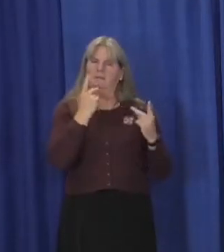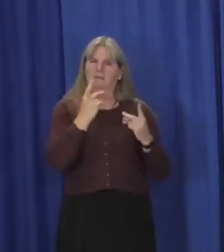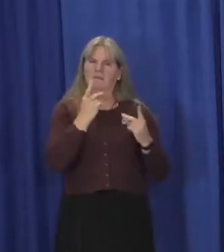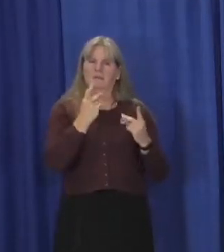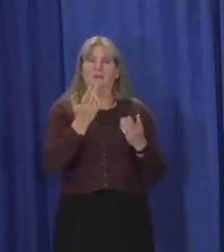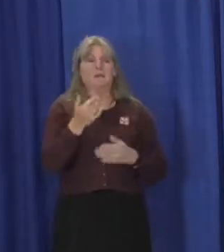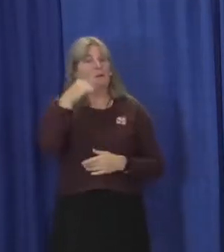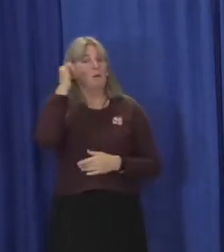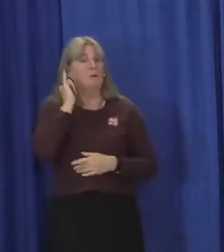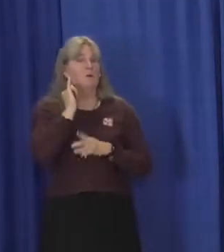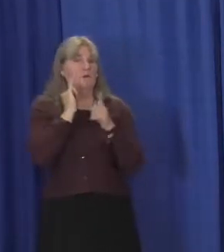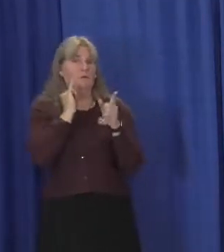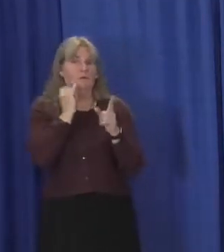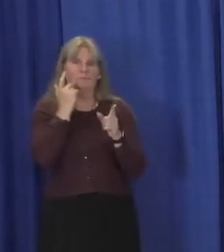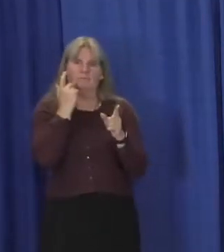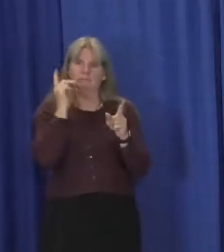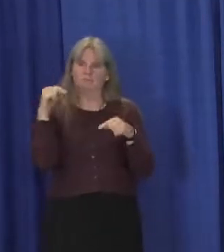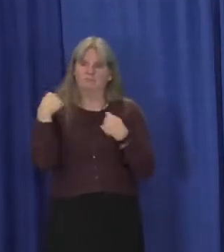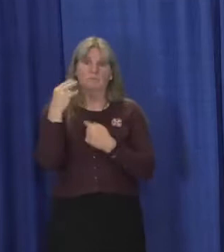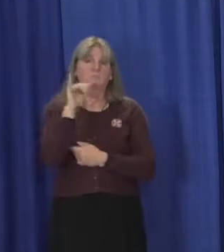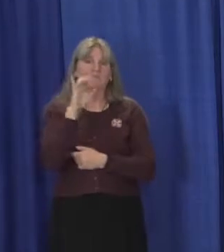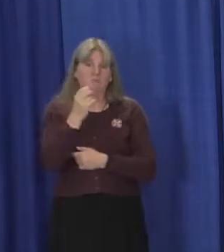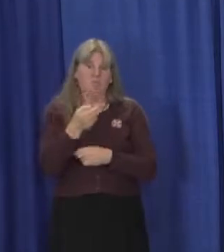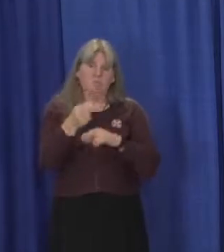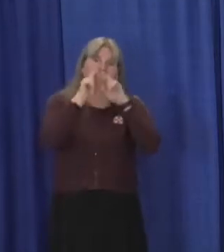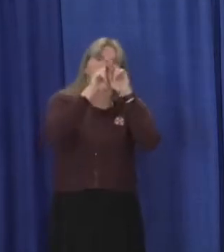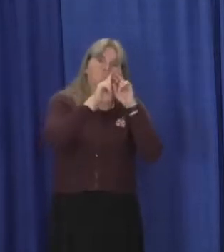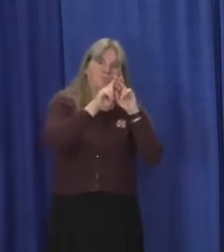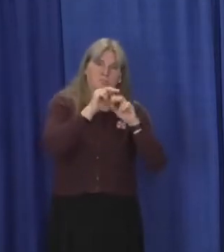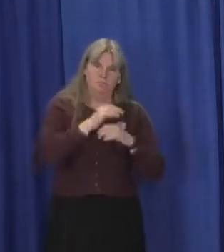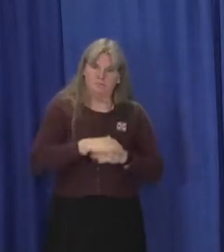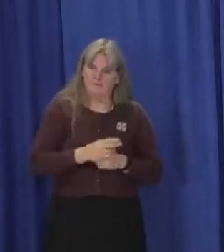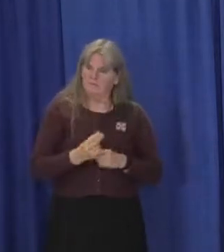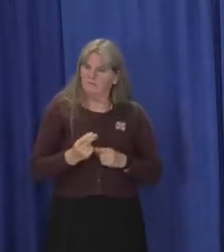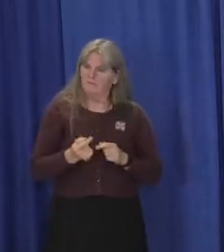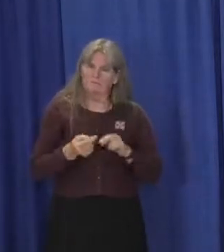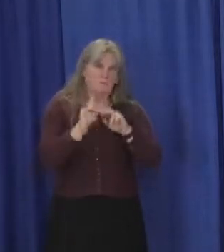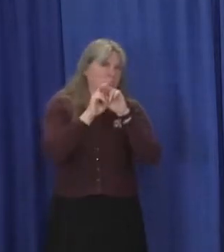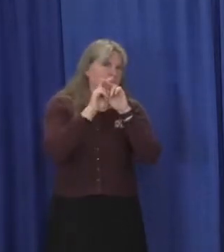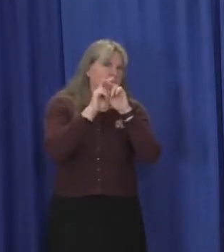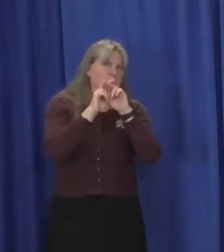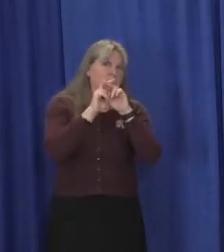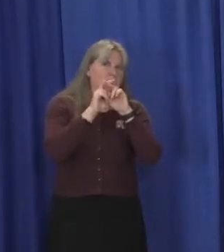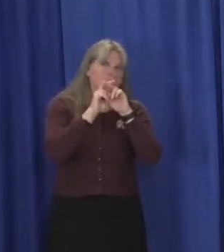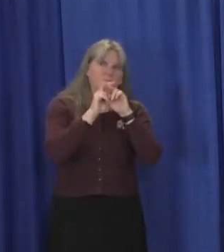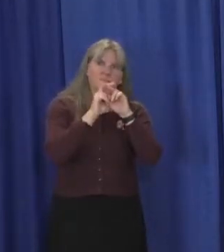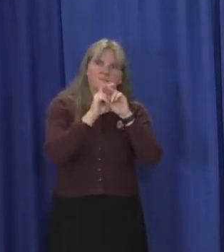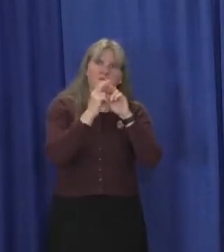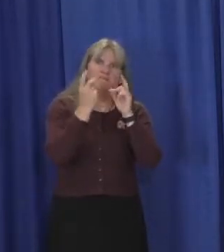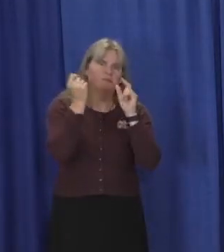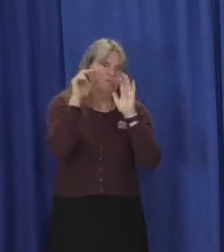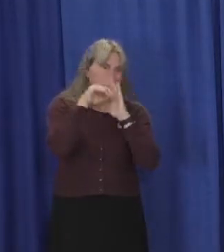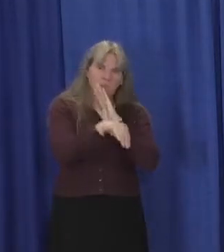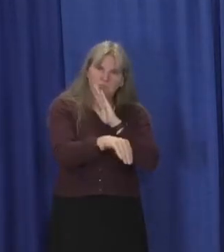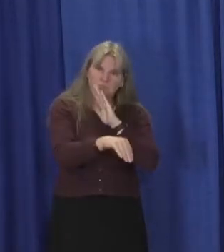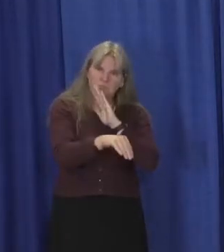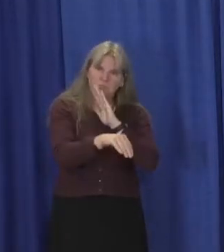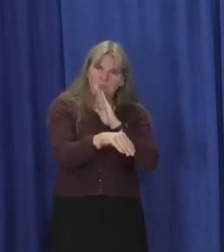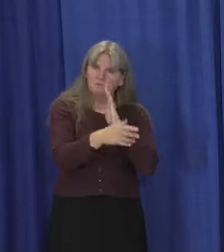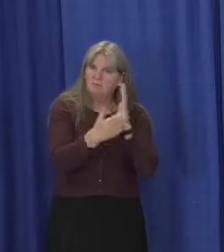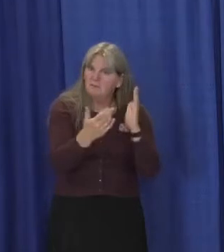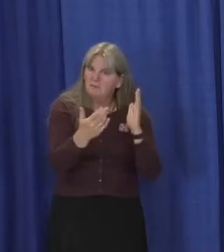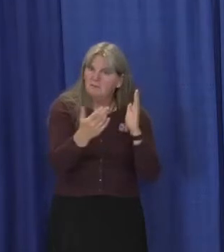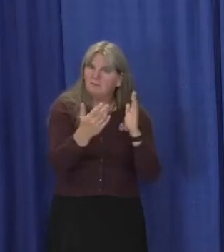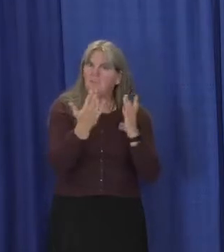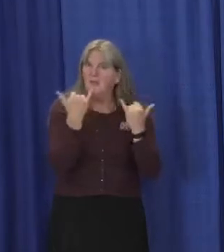Yukon, we have experienced this since June. Our own case counts rapidly rose, they rapidly fell, and they